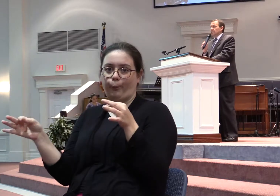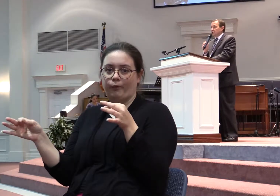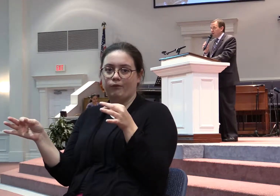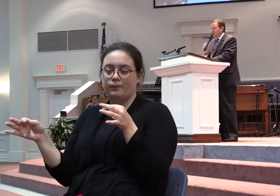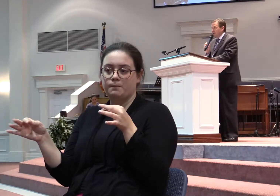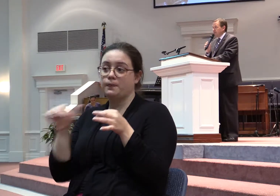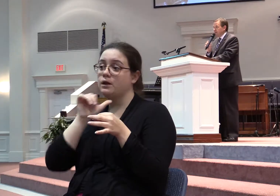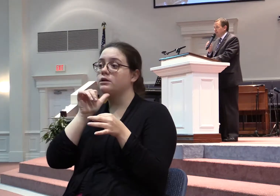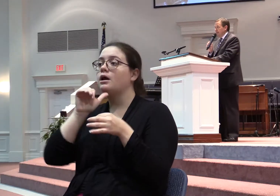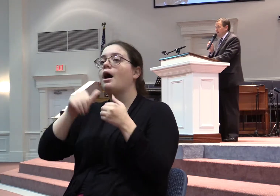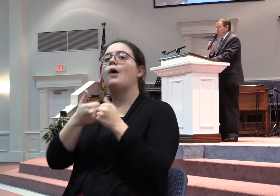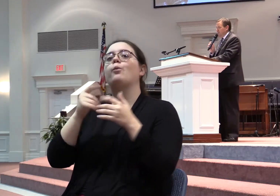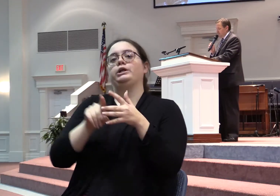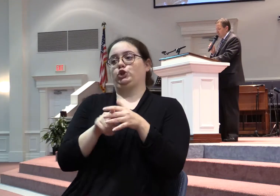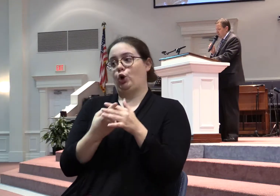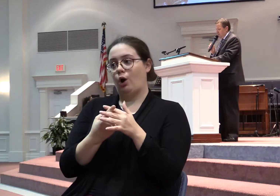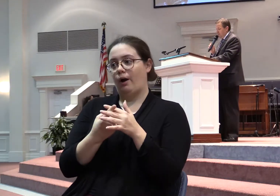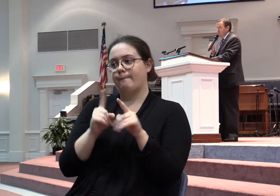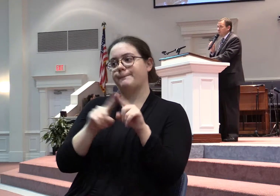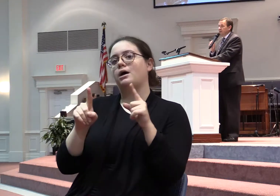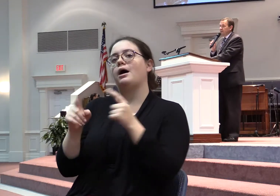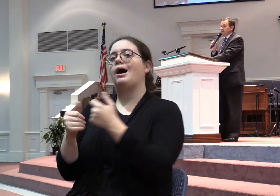we start that counts,